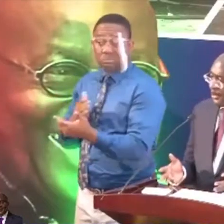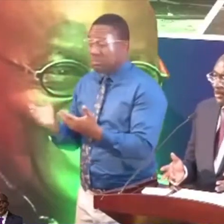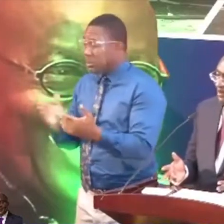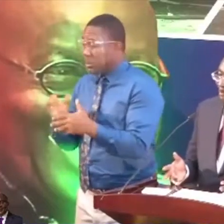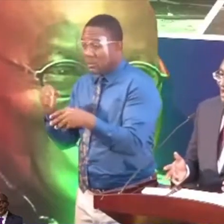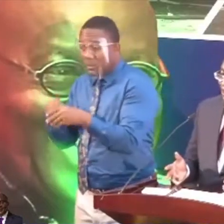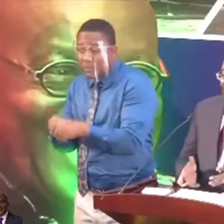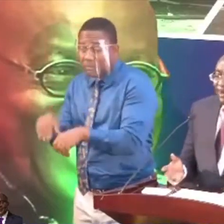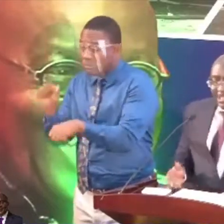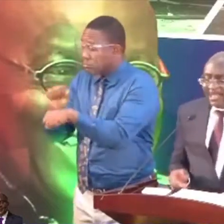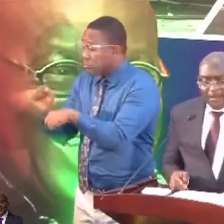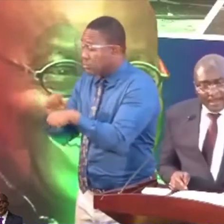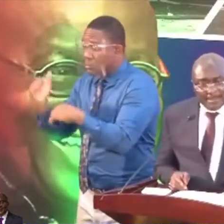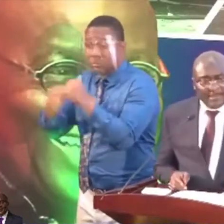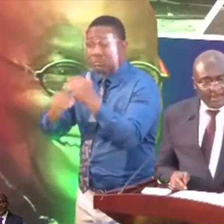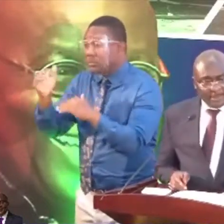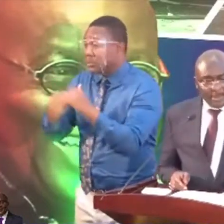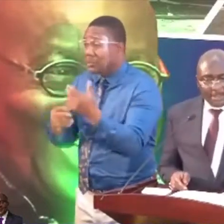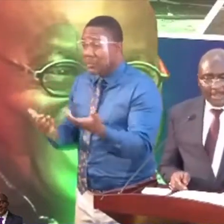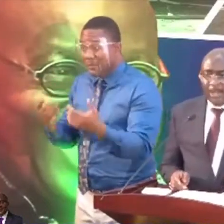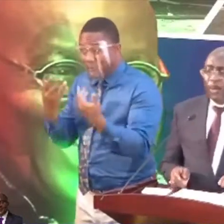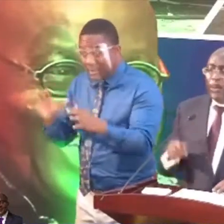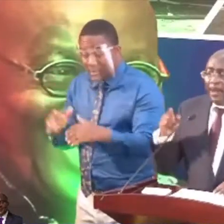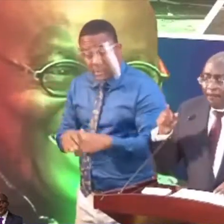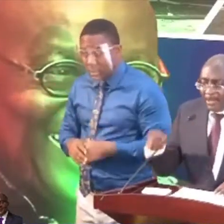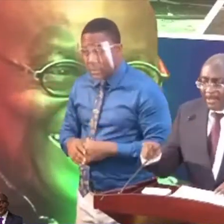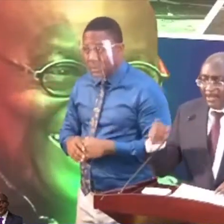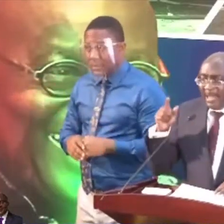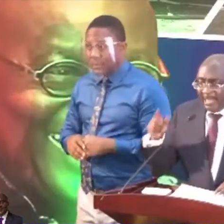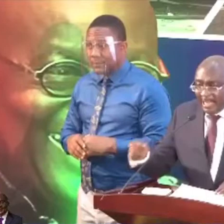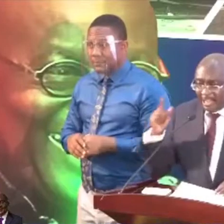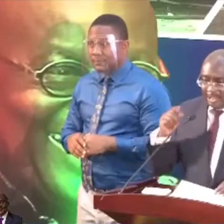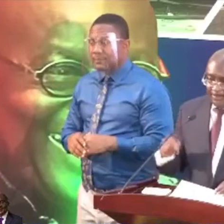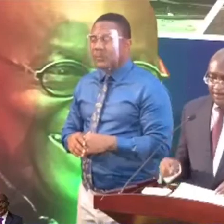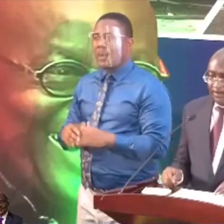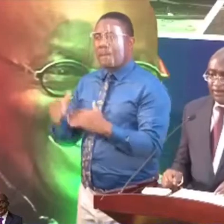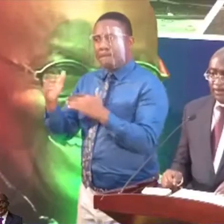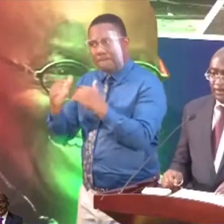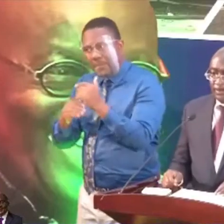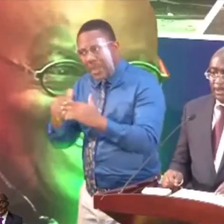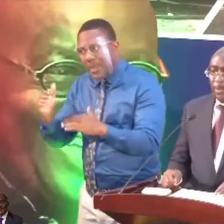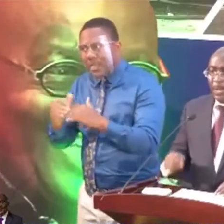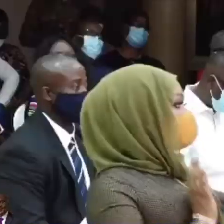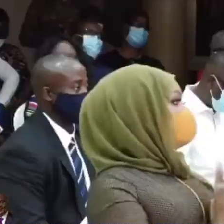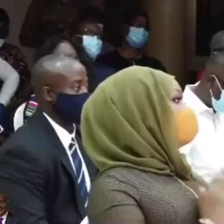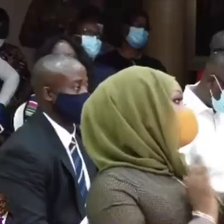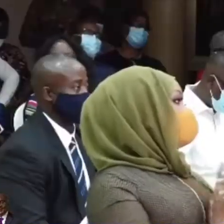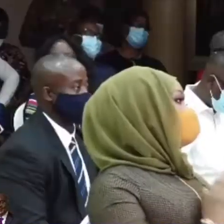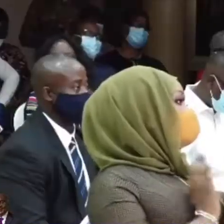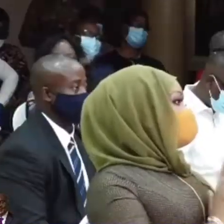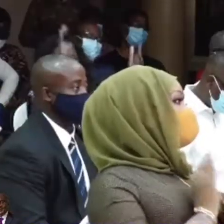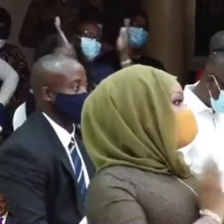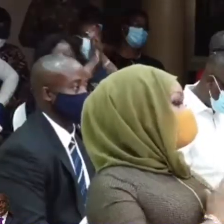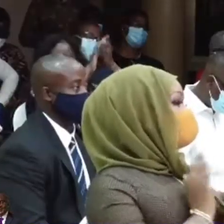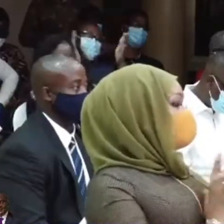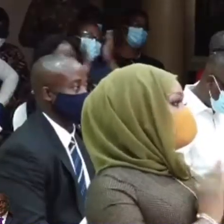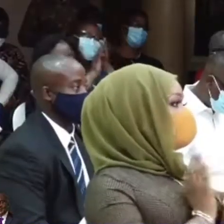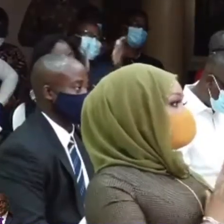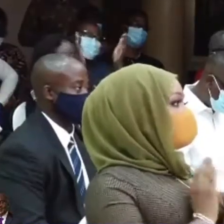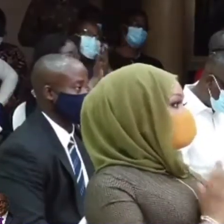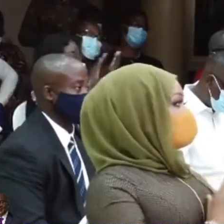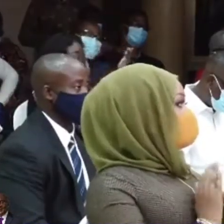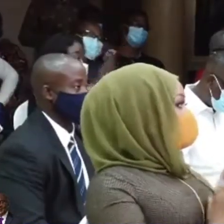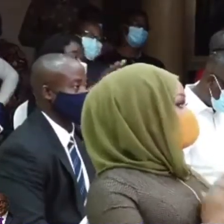infrastructure. We are not just building infrastructure, we are building a nation. We are building a nation.